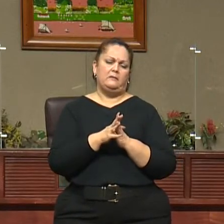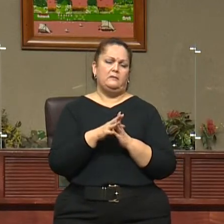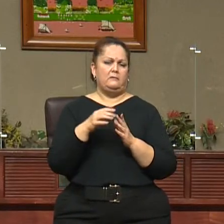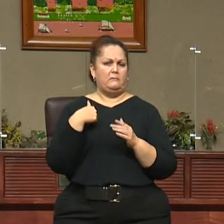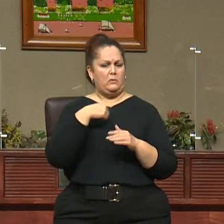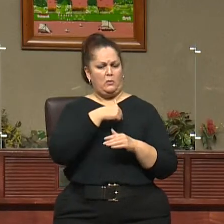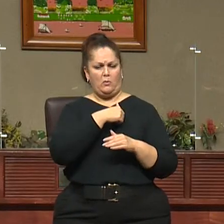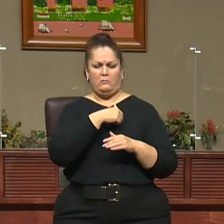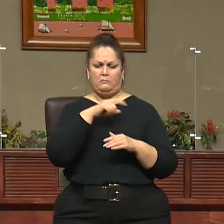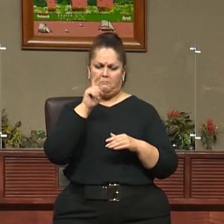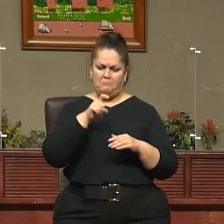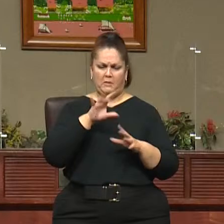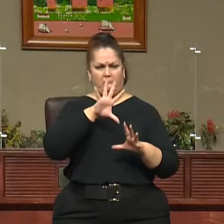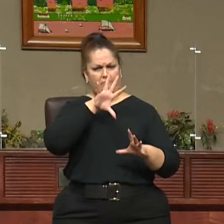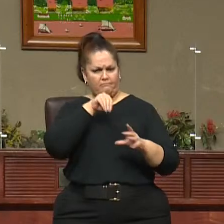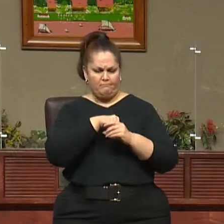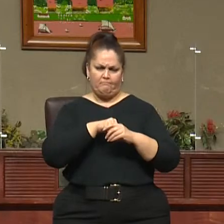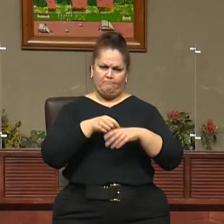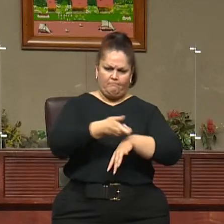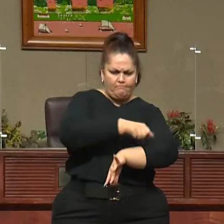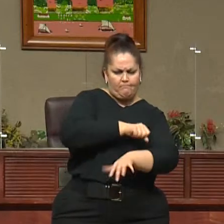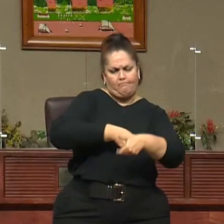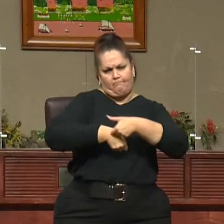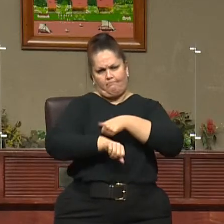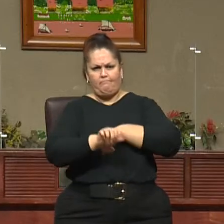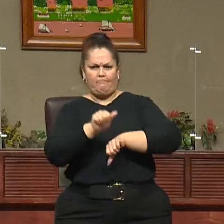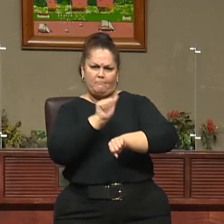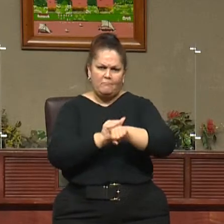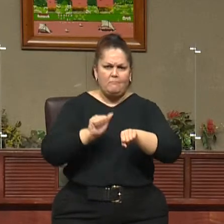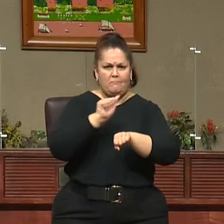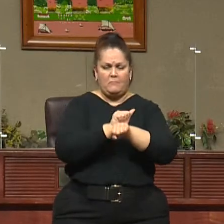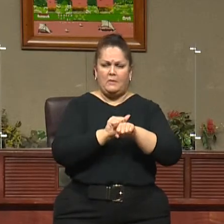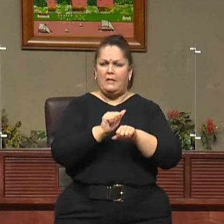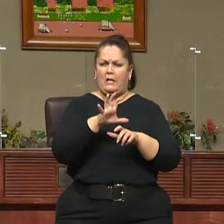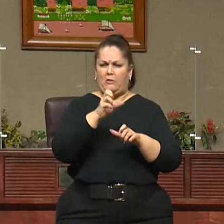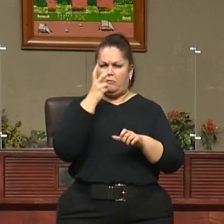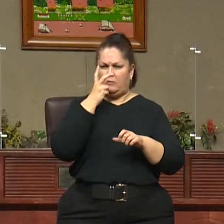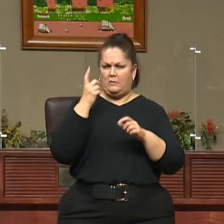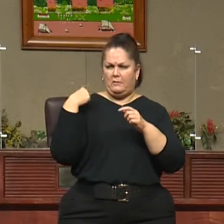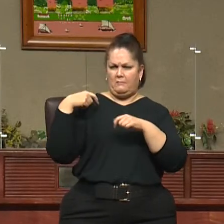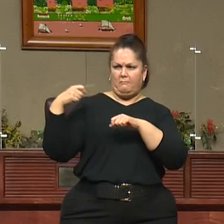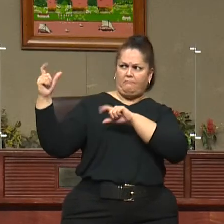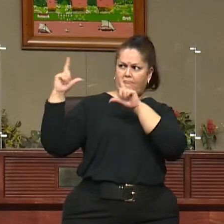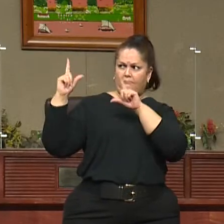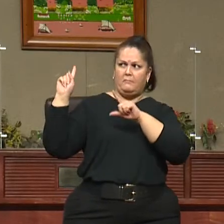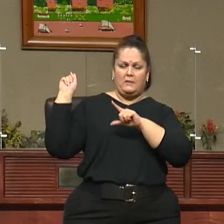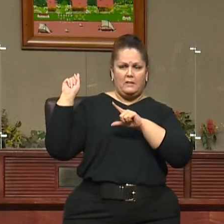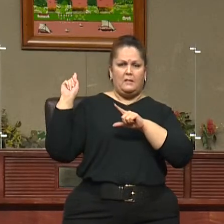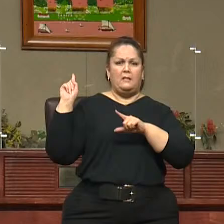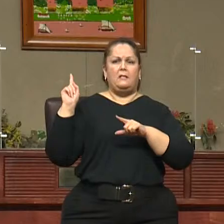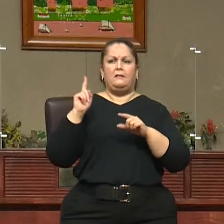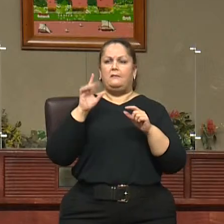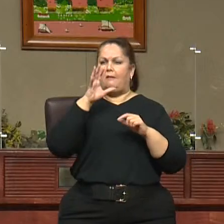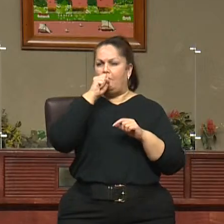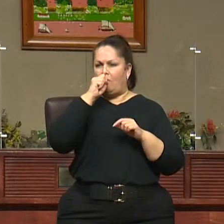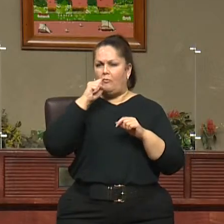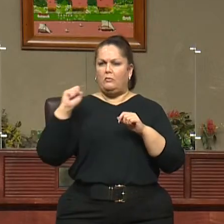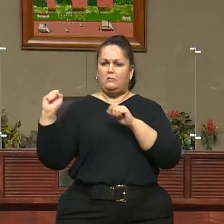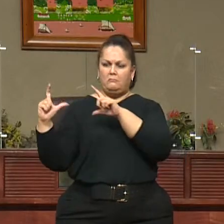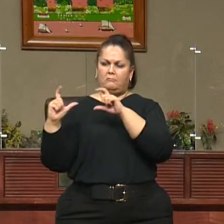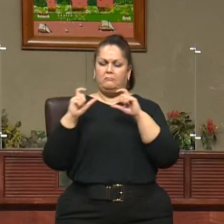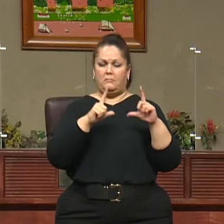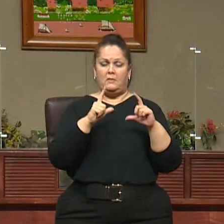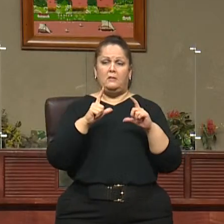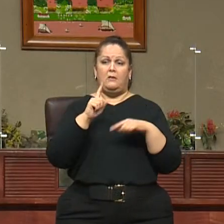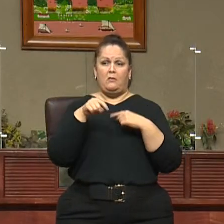us. There was a graphic that I put up earlier. I don't know if you saw that graphic, but it was of orange. And once we